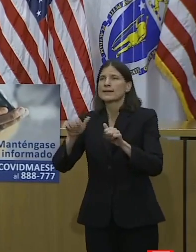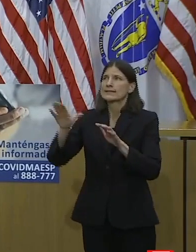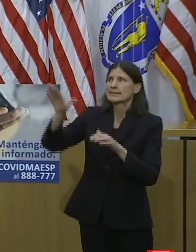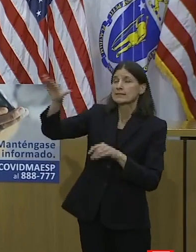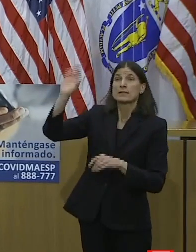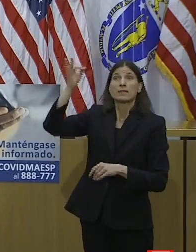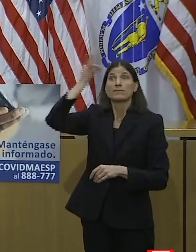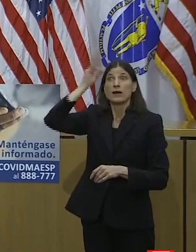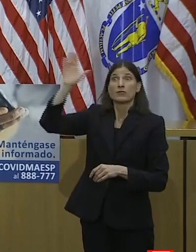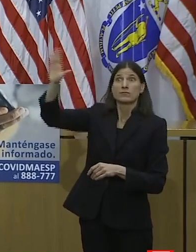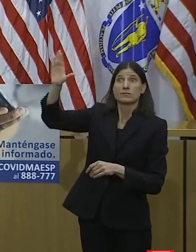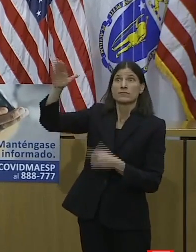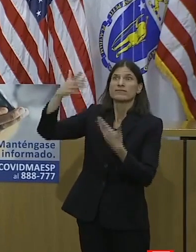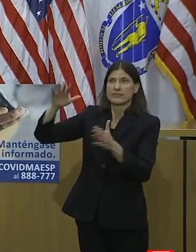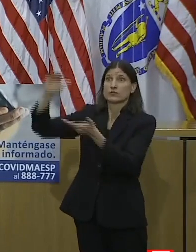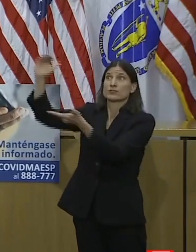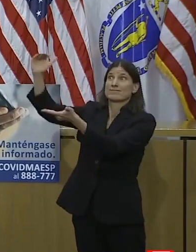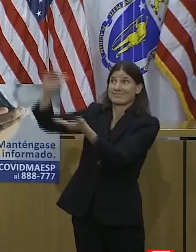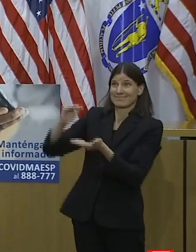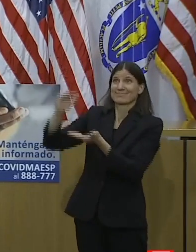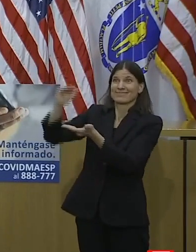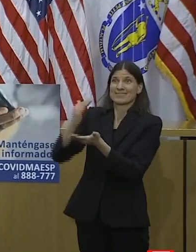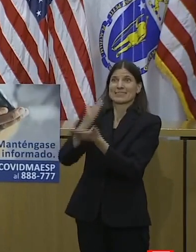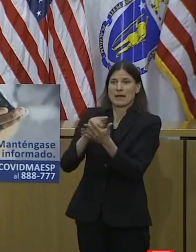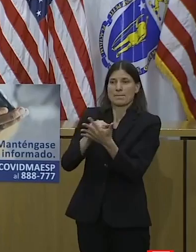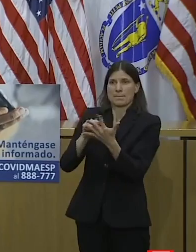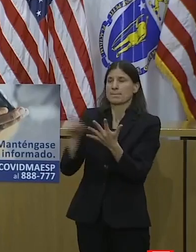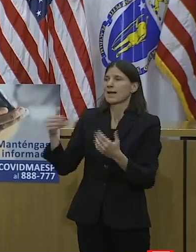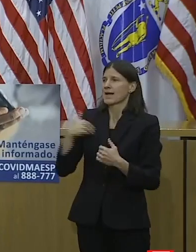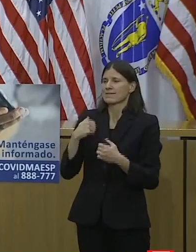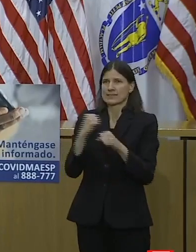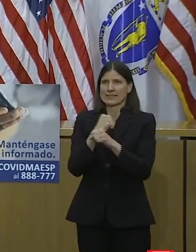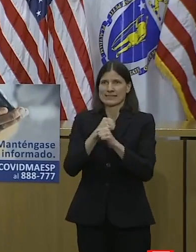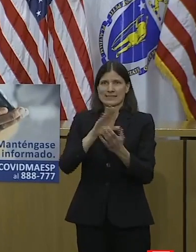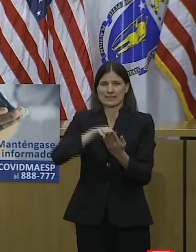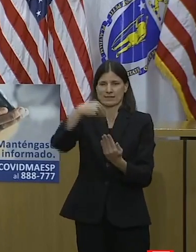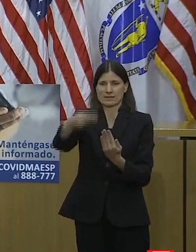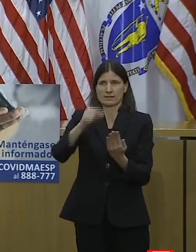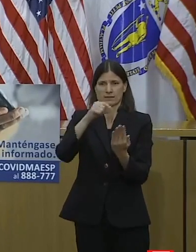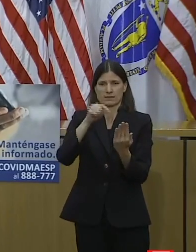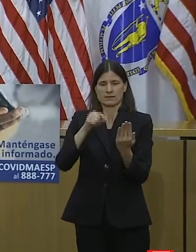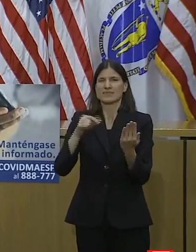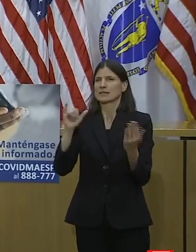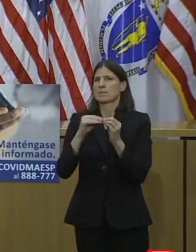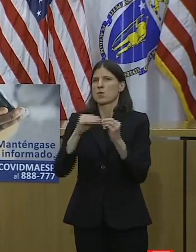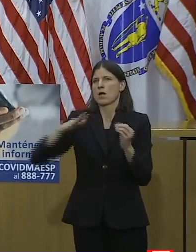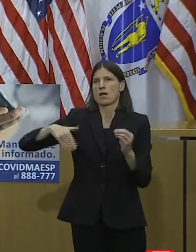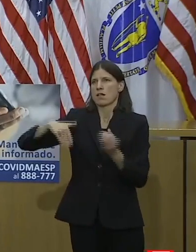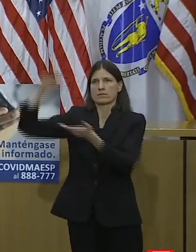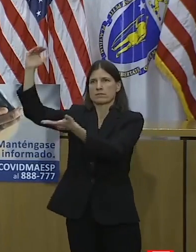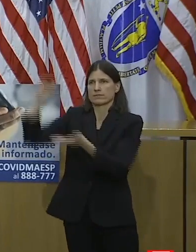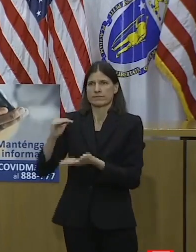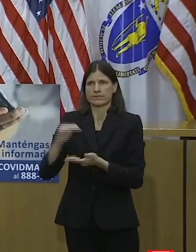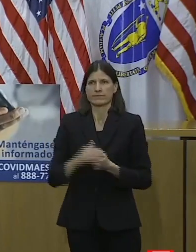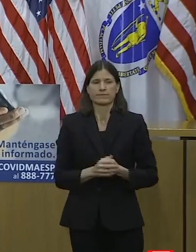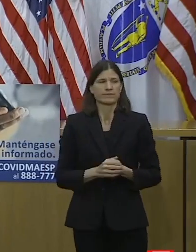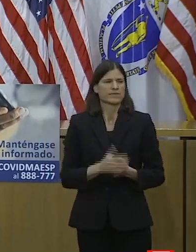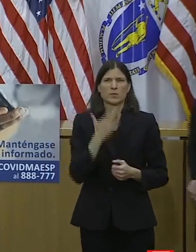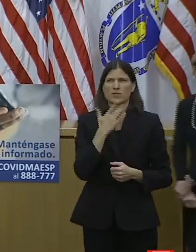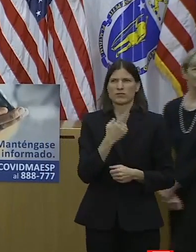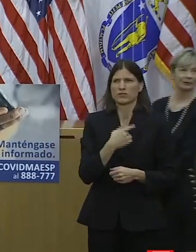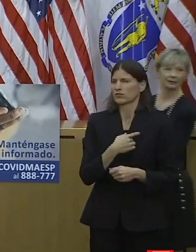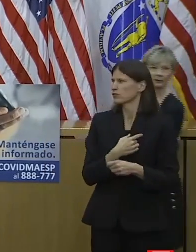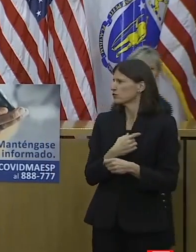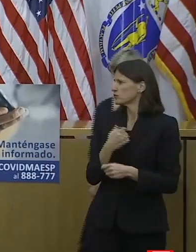nursing homes, is that the first withdrawal from the rainy day fund? Is that where it's coming from? No, I think it's just coming out. You want to speak to this? I